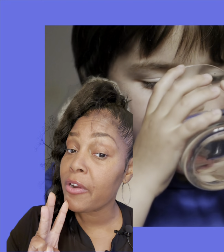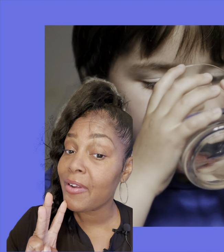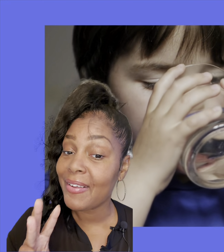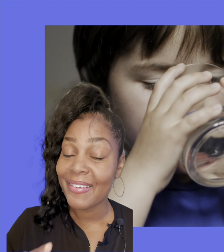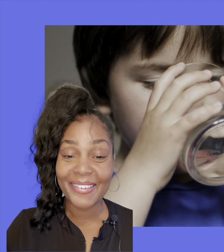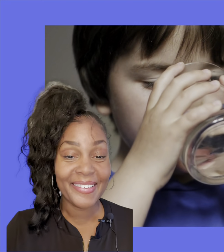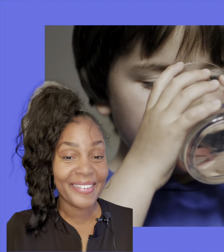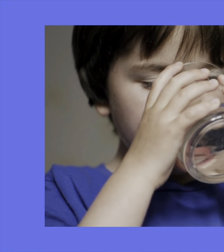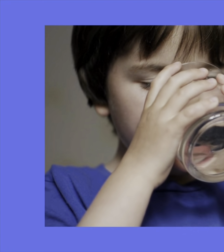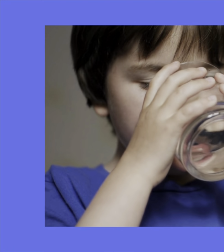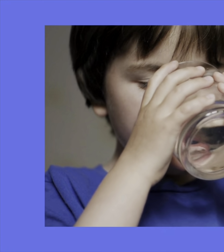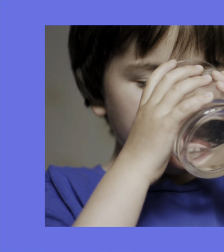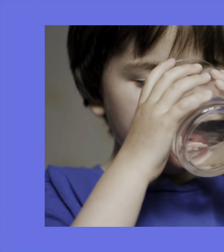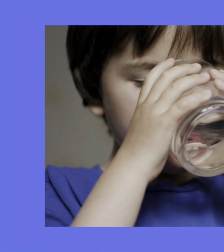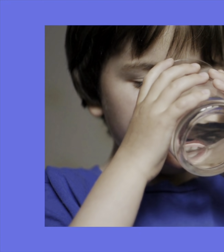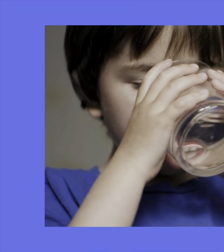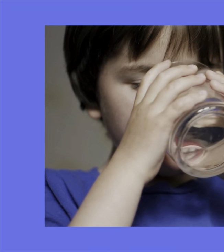water.